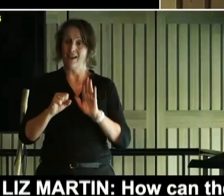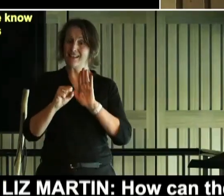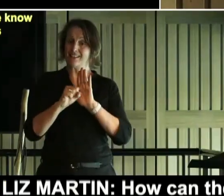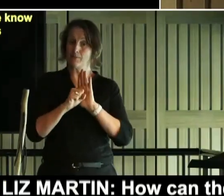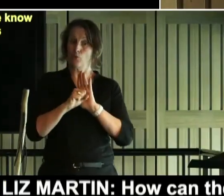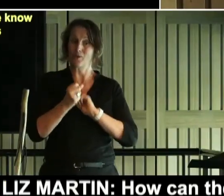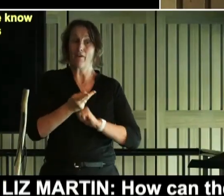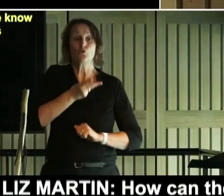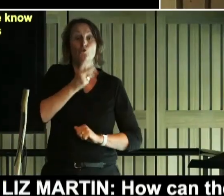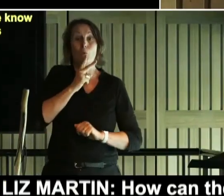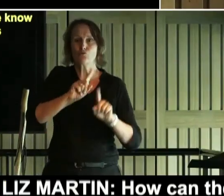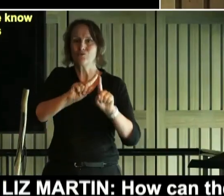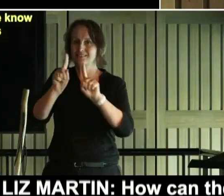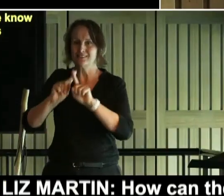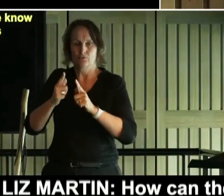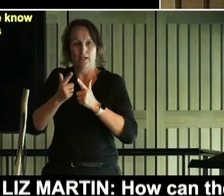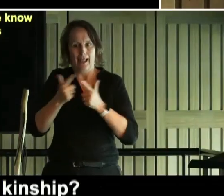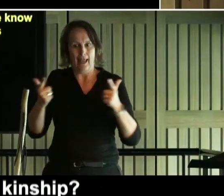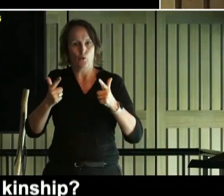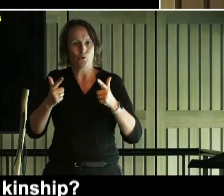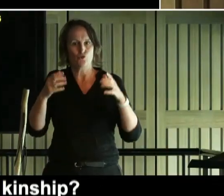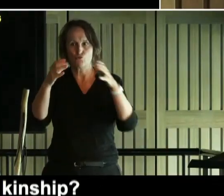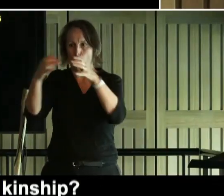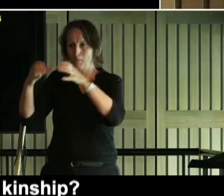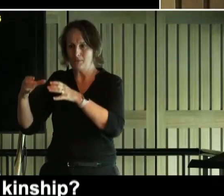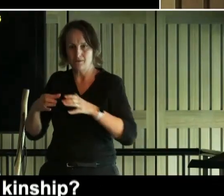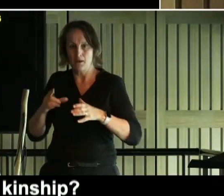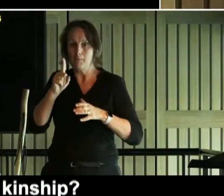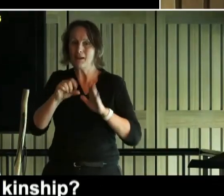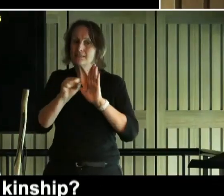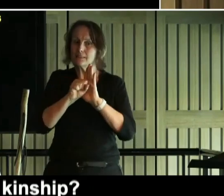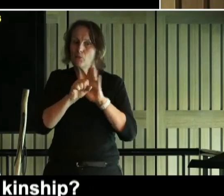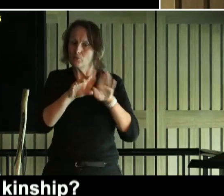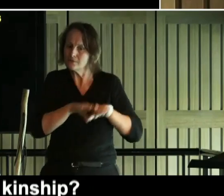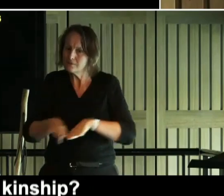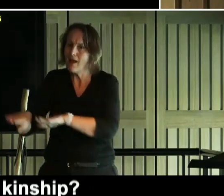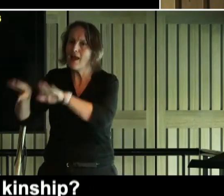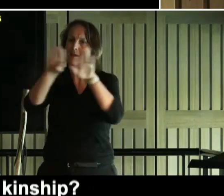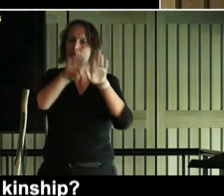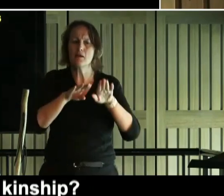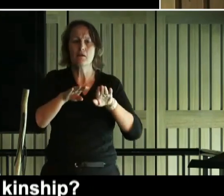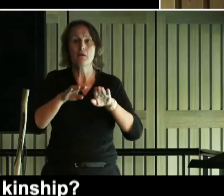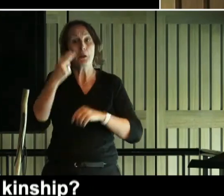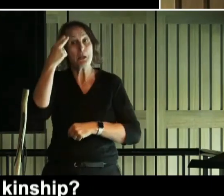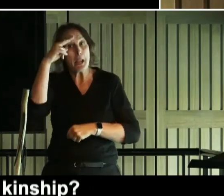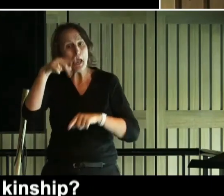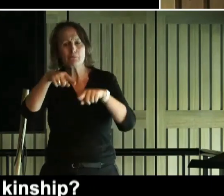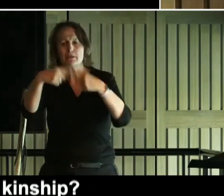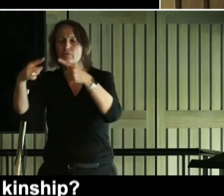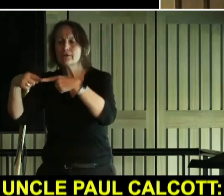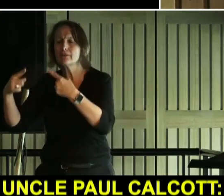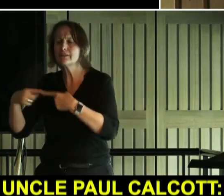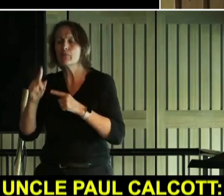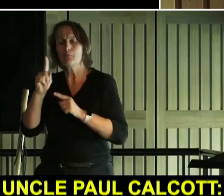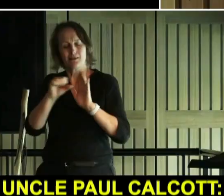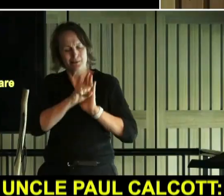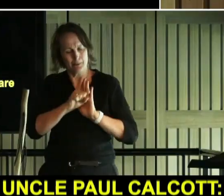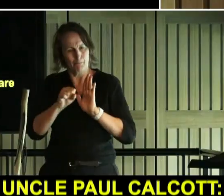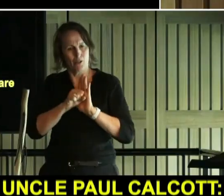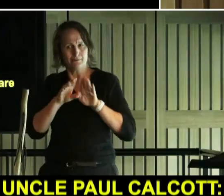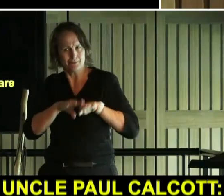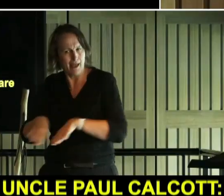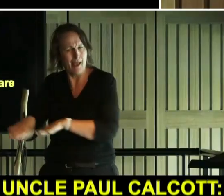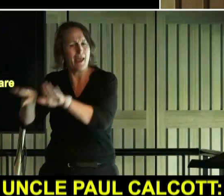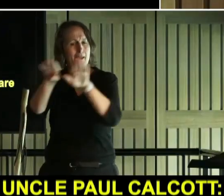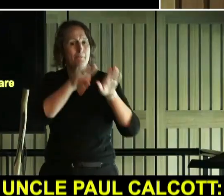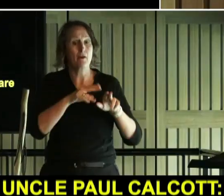have 200-odd language groups, but many of our symbols are universal. They may be called different things, but the symbol means the same thing. One of the